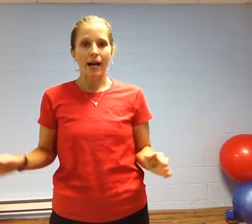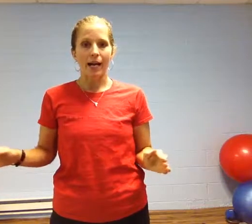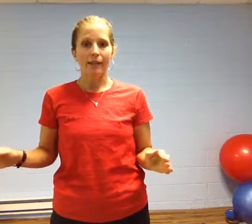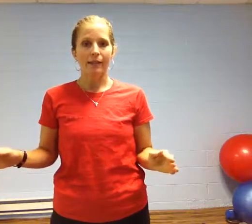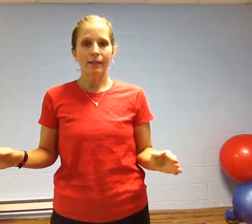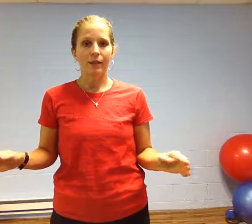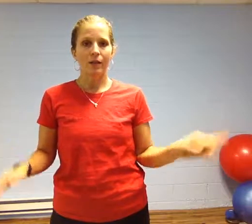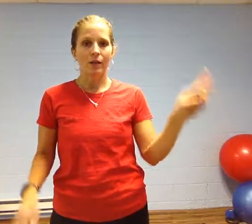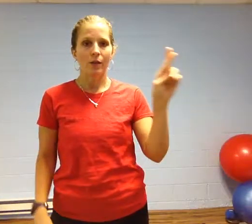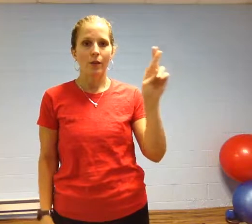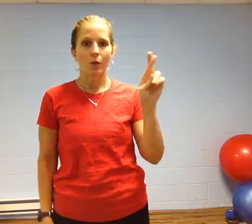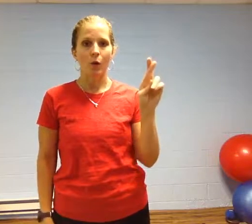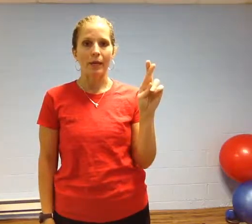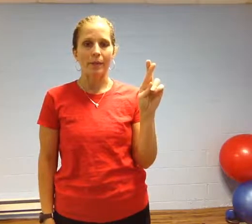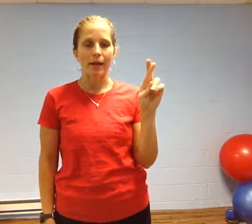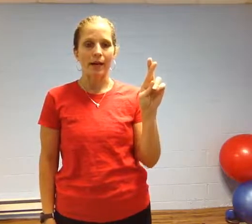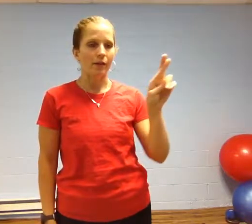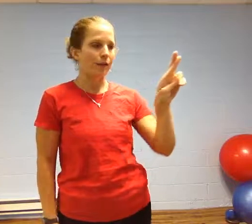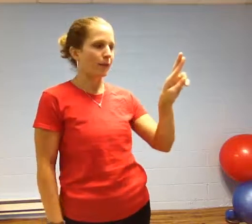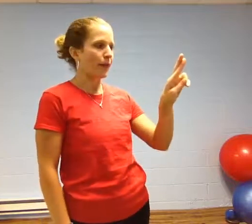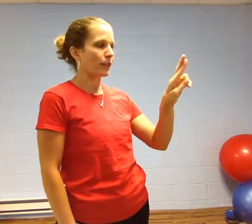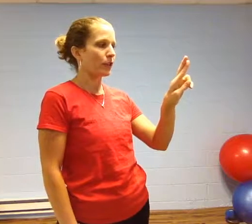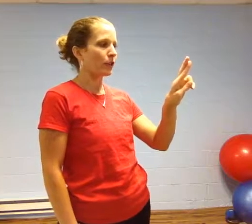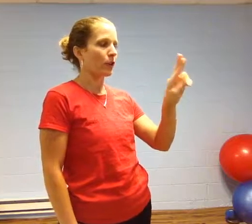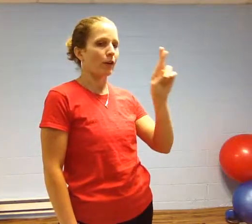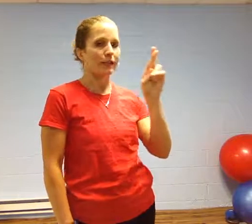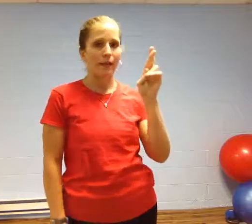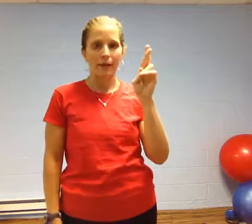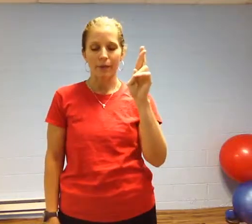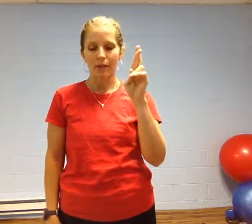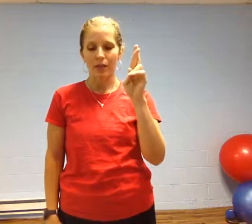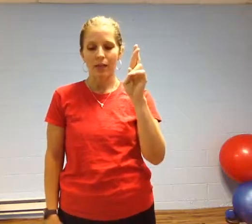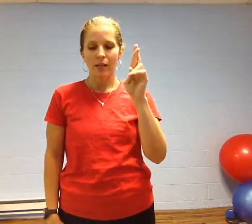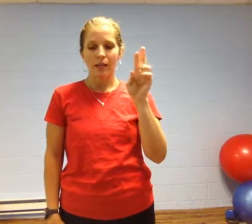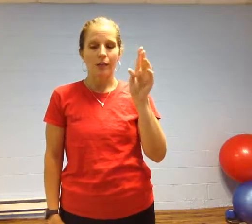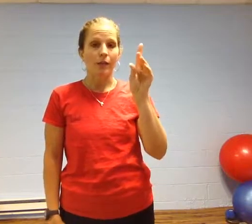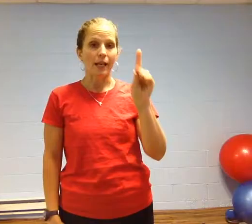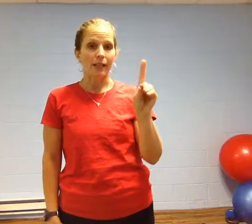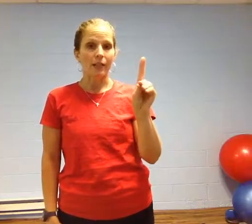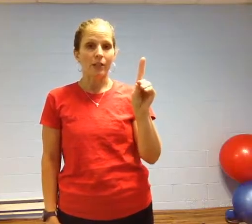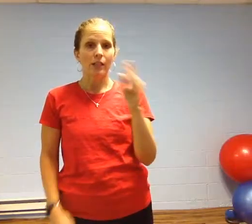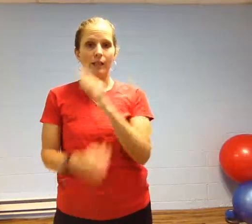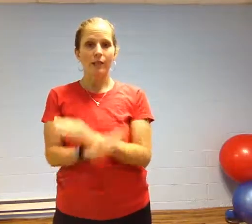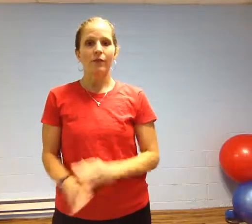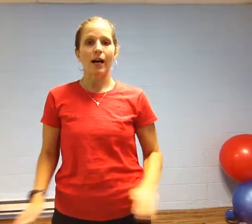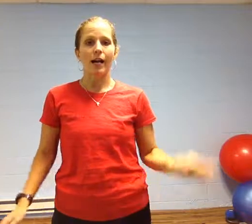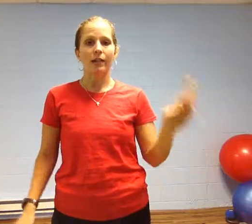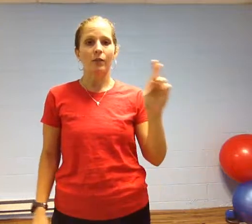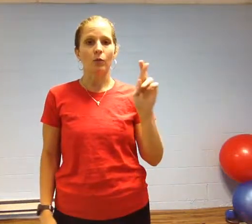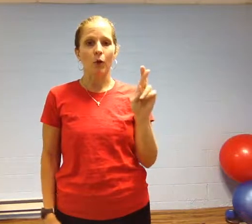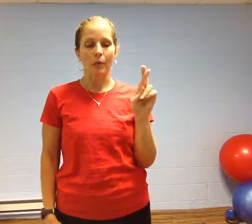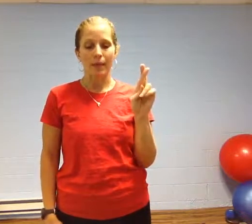divides the Roman Empire, and for that it's just an R in sign language. So Diocletian divides the Roman